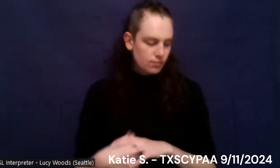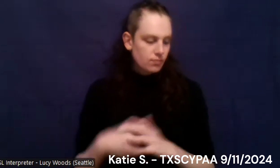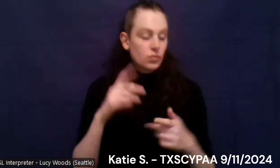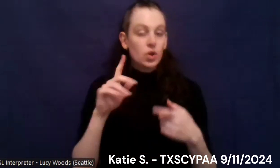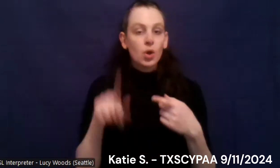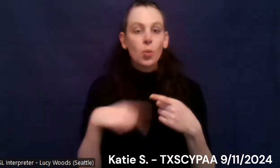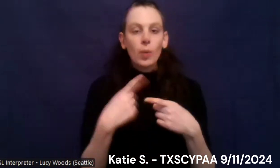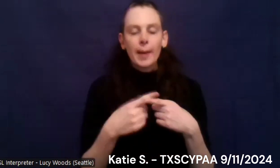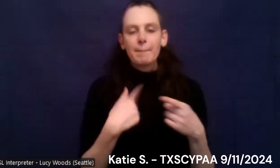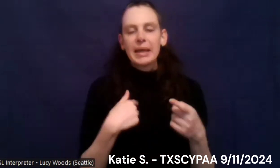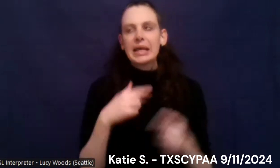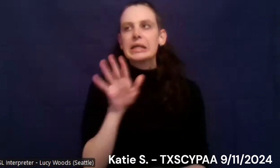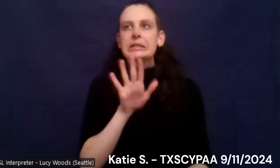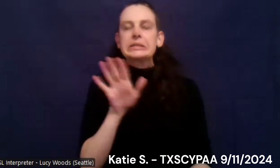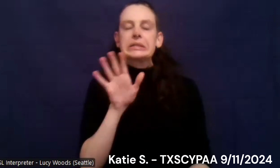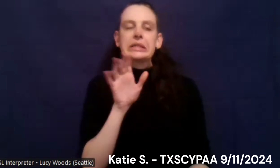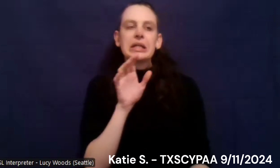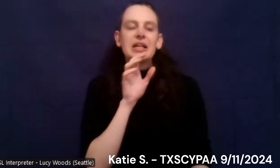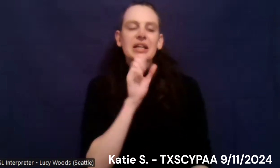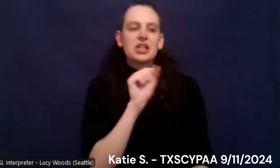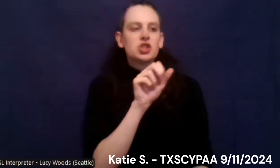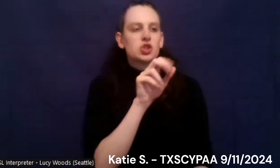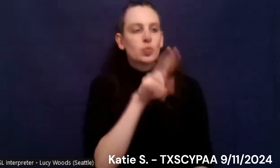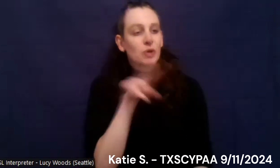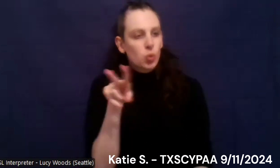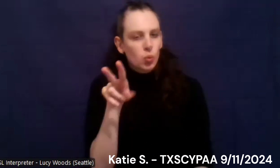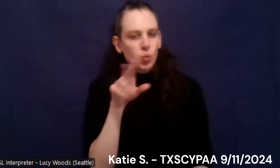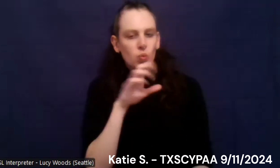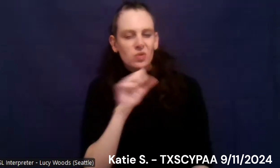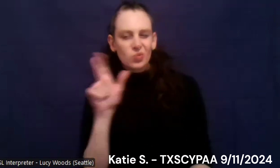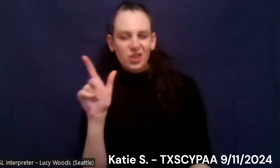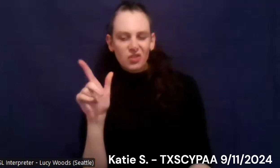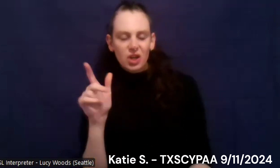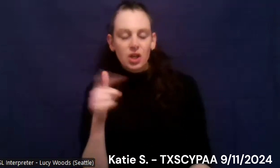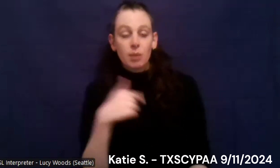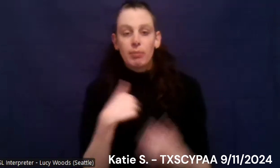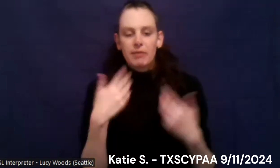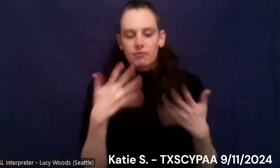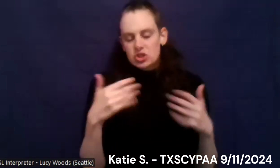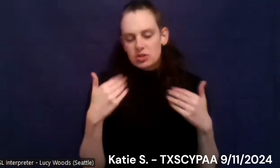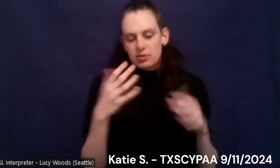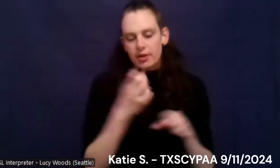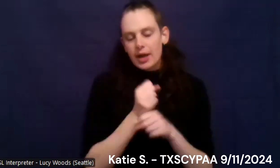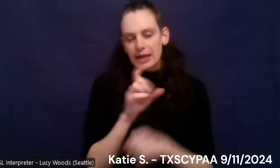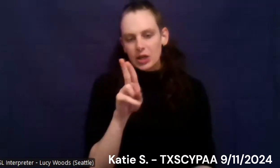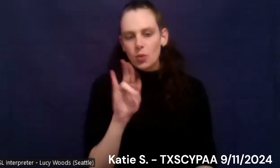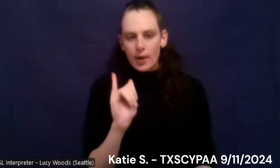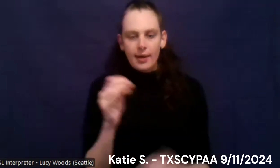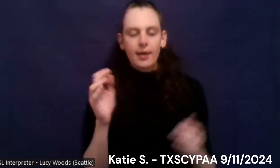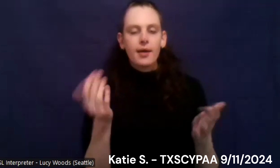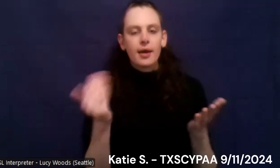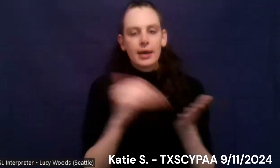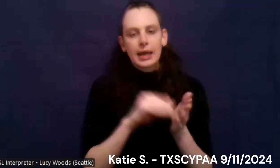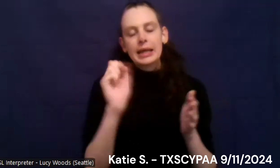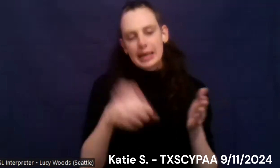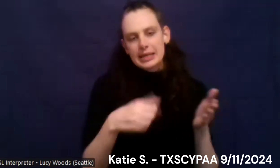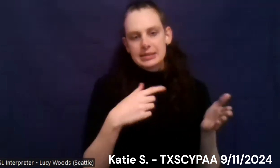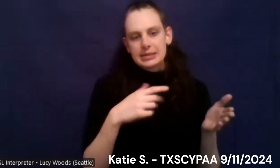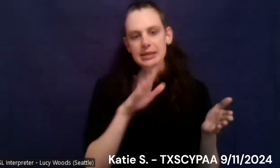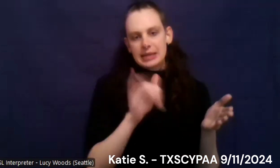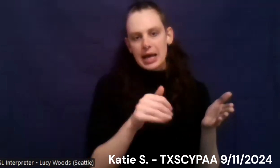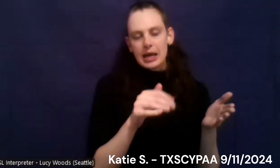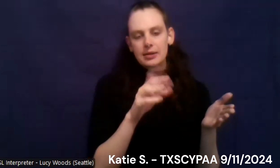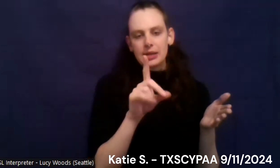22, 23, I had gotten the DUI, which I will say again, it got expunged, which is an important part of the story